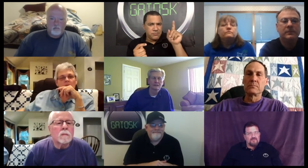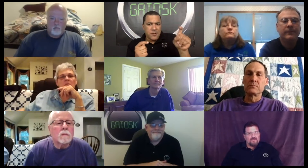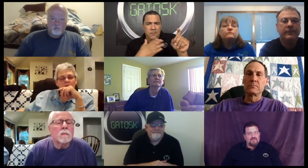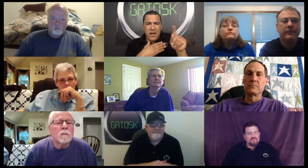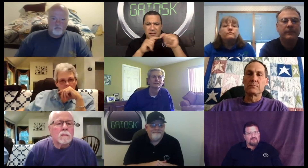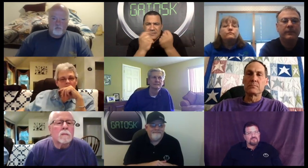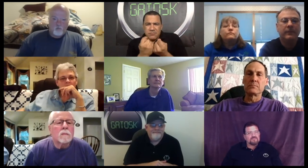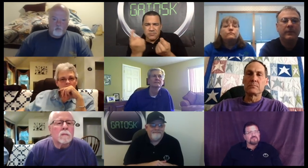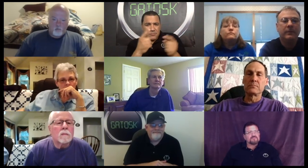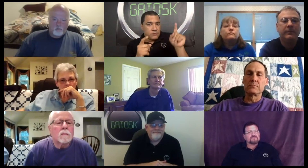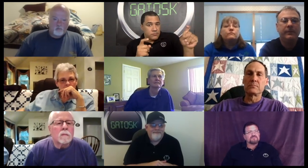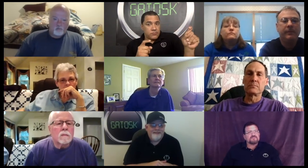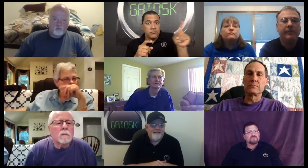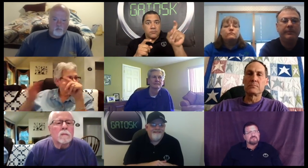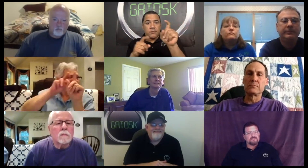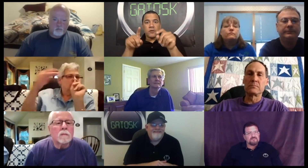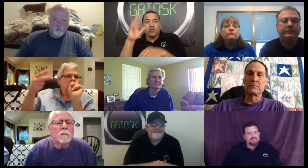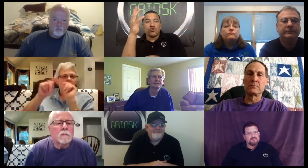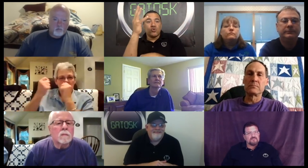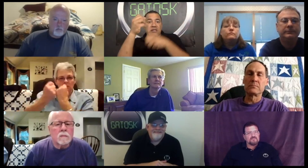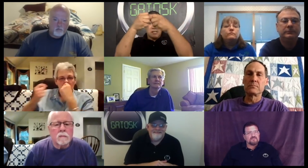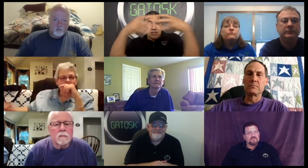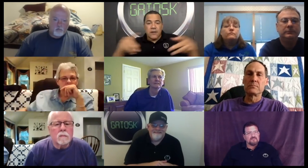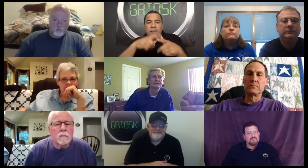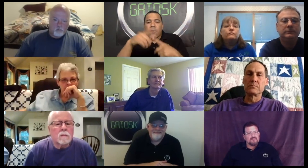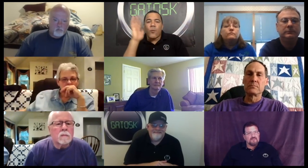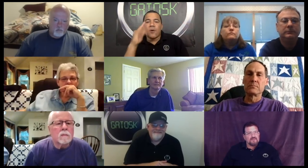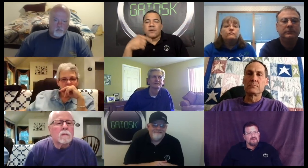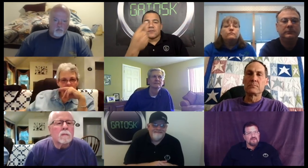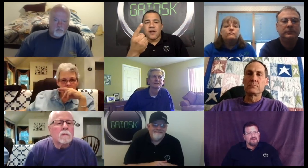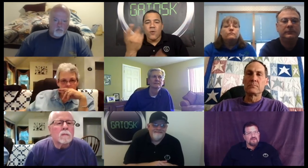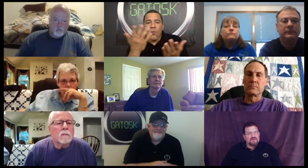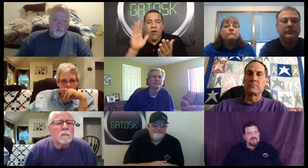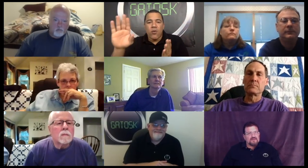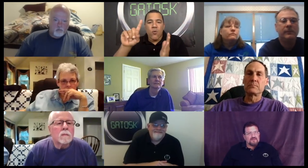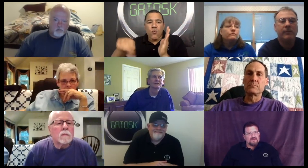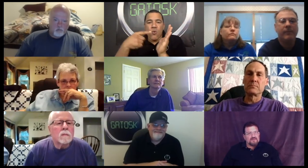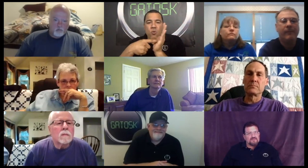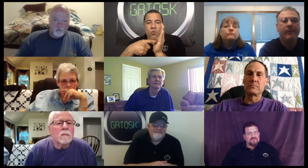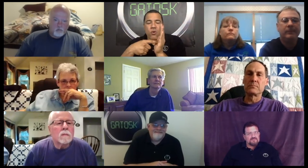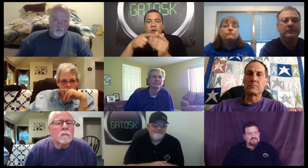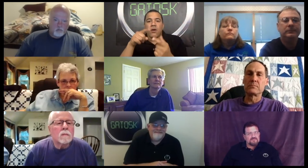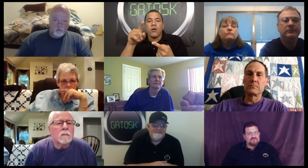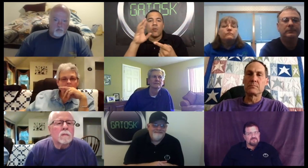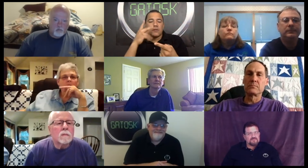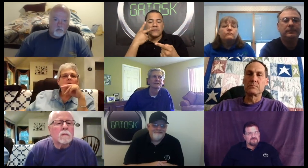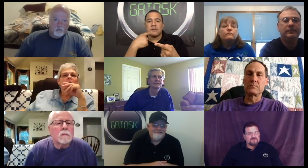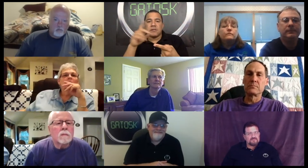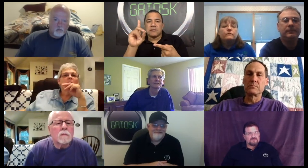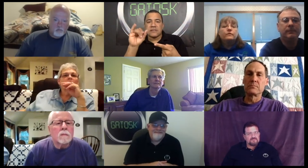When you see view team, you click on my team, and there's a tree that expands. It'll tell you what their role is. It'll